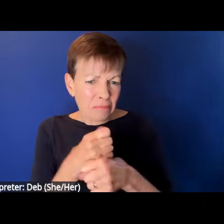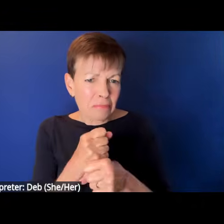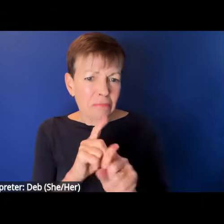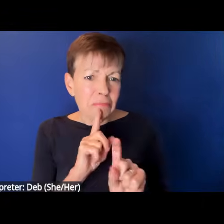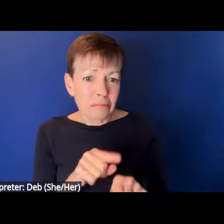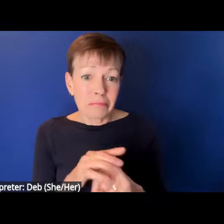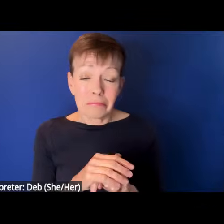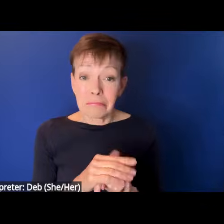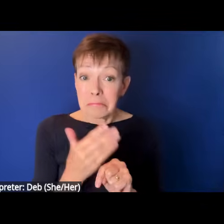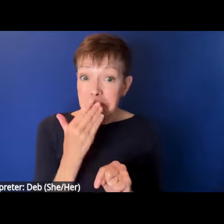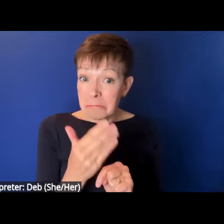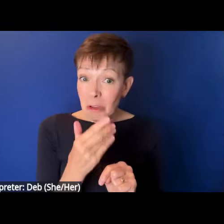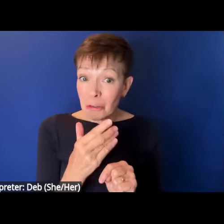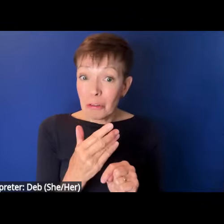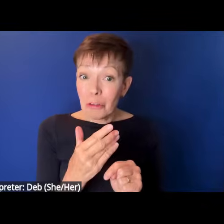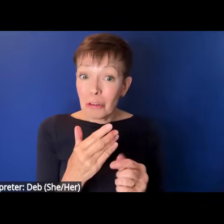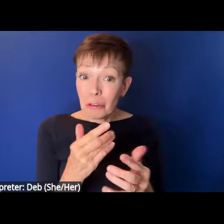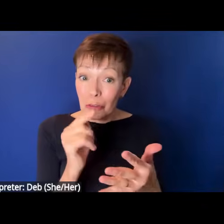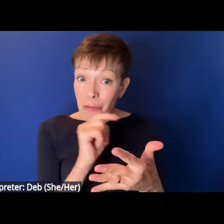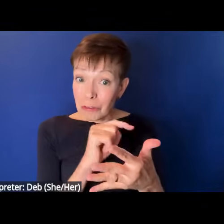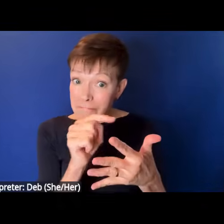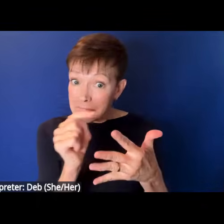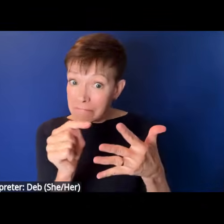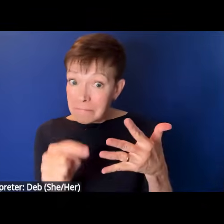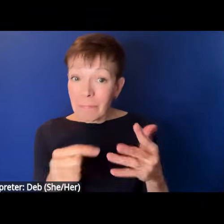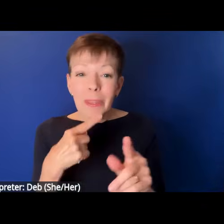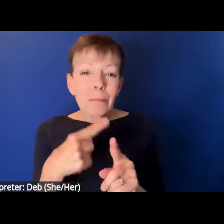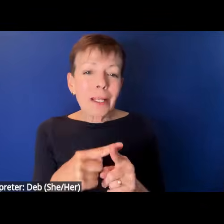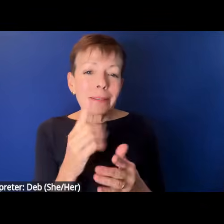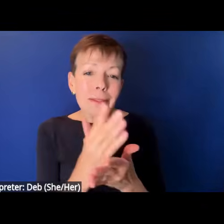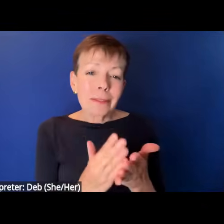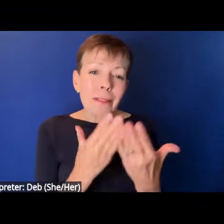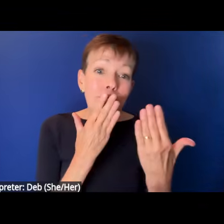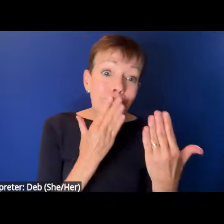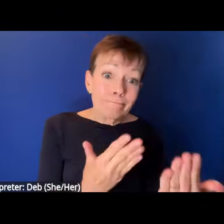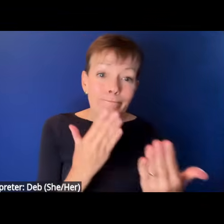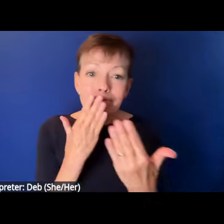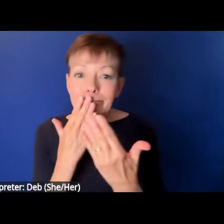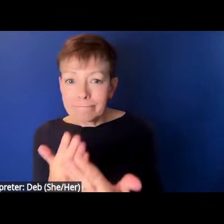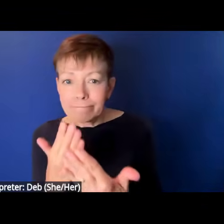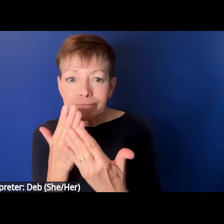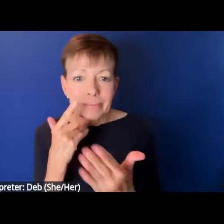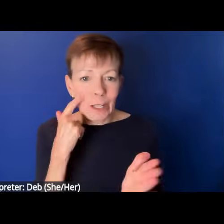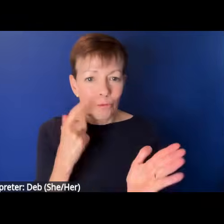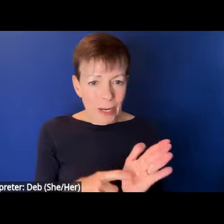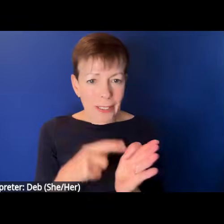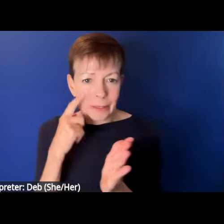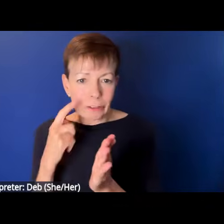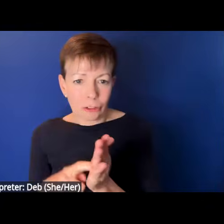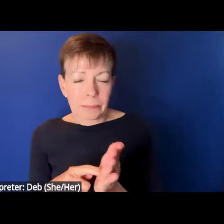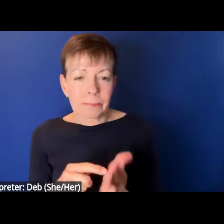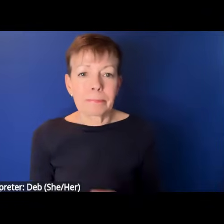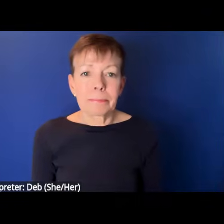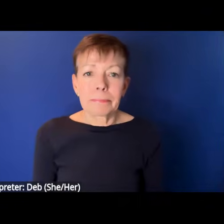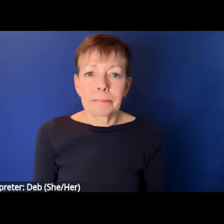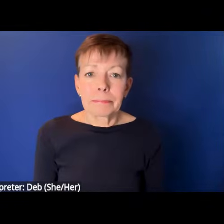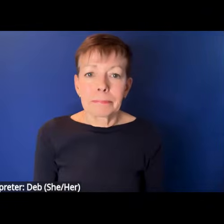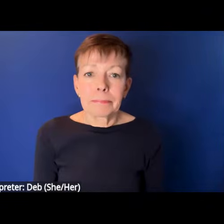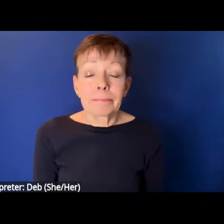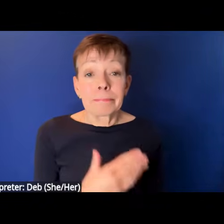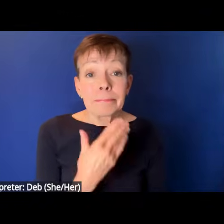well as some kudos and recognition, gratitude, that wanted to be shared. Thank you very much, Associate